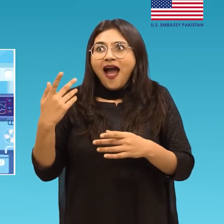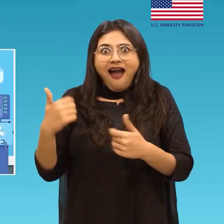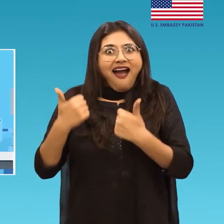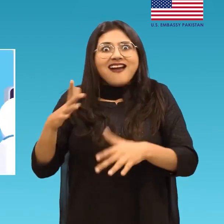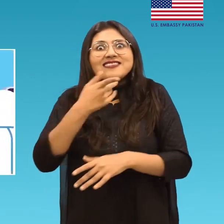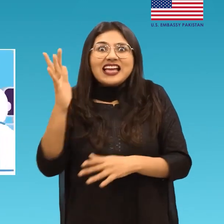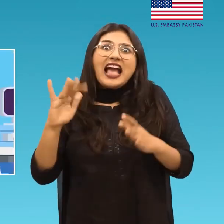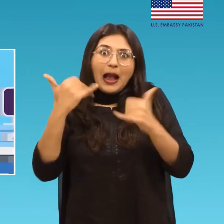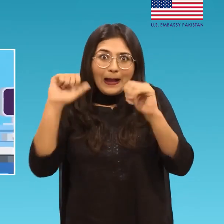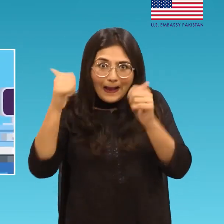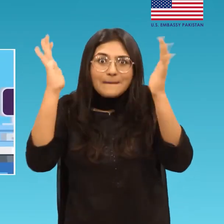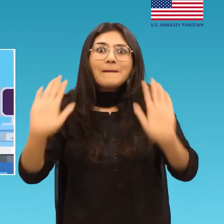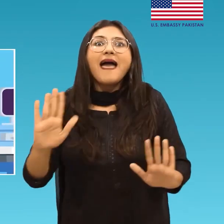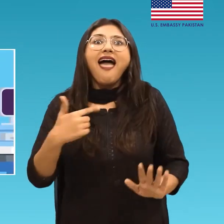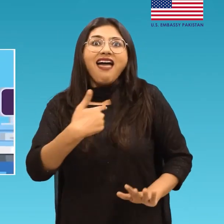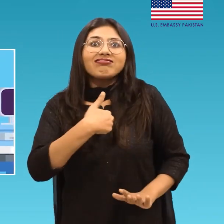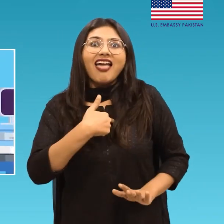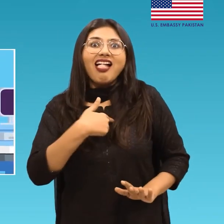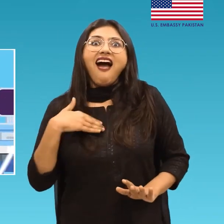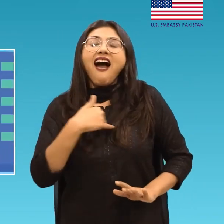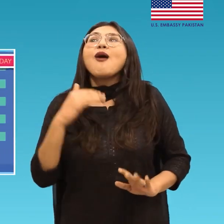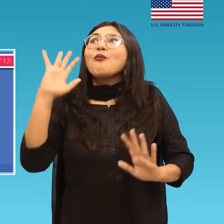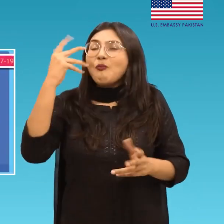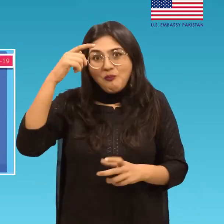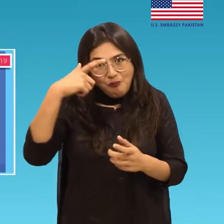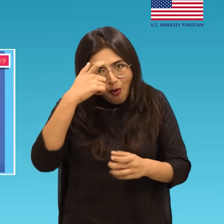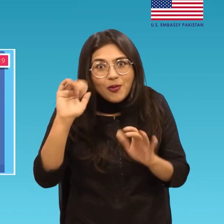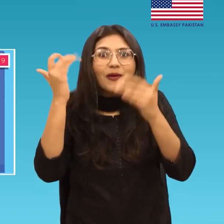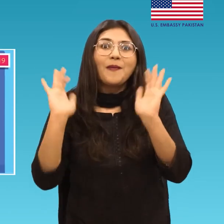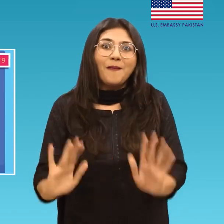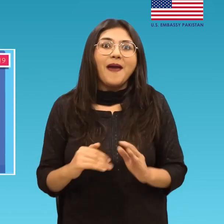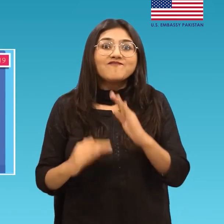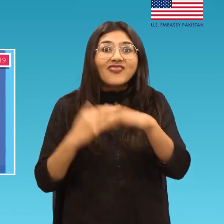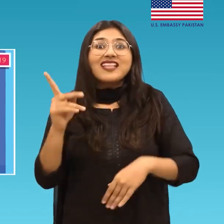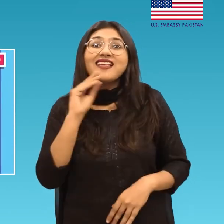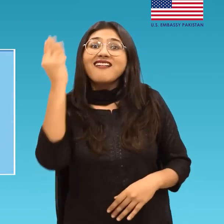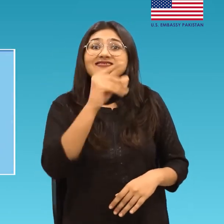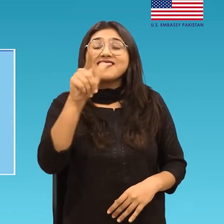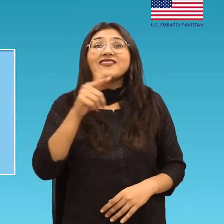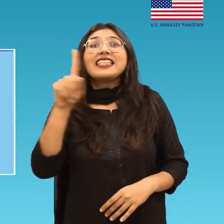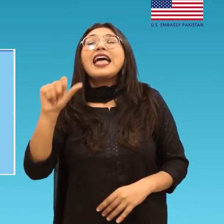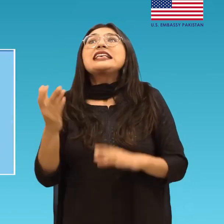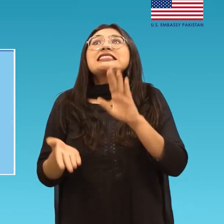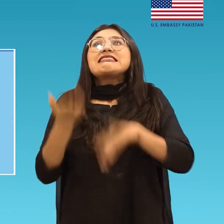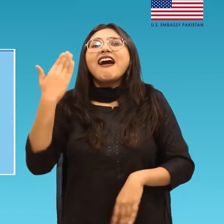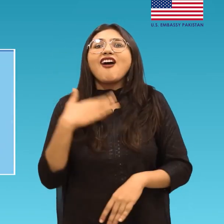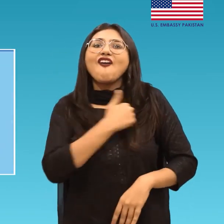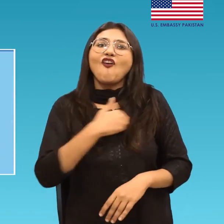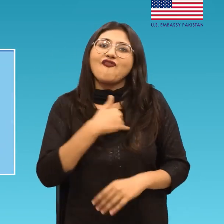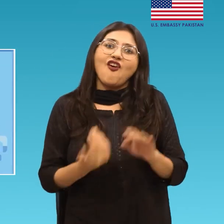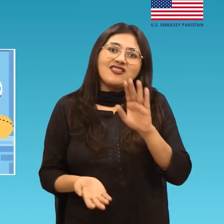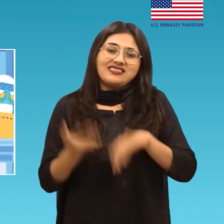possibility of acute cardiac injury or kidney injury day 17-19 covert 19 fatality